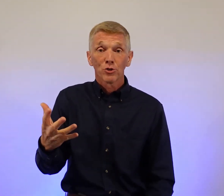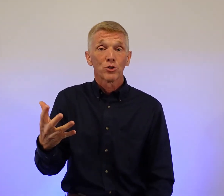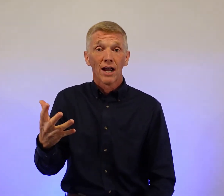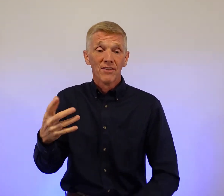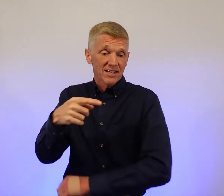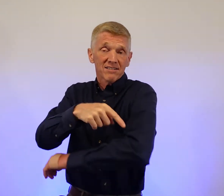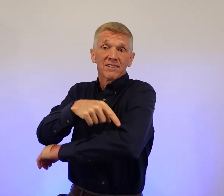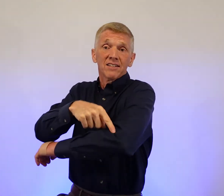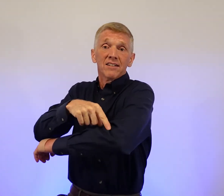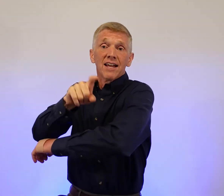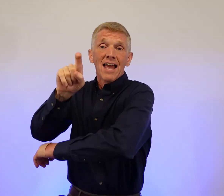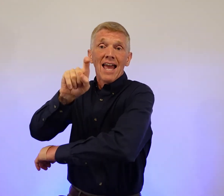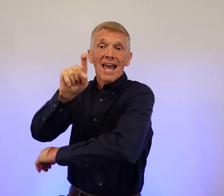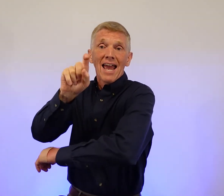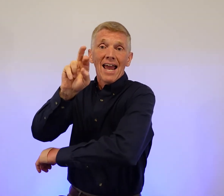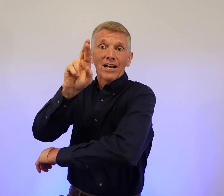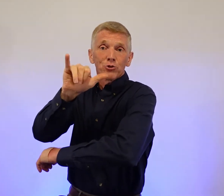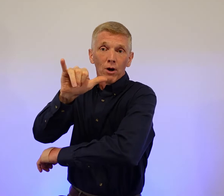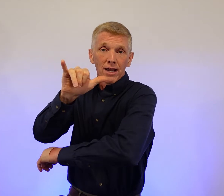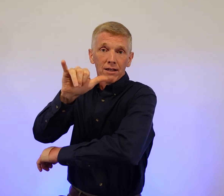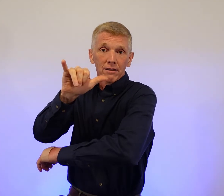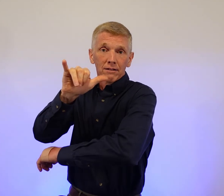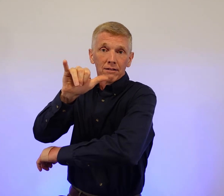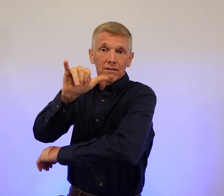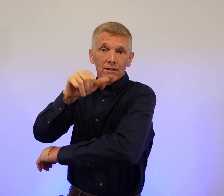sign this. X-ray.